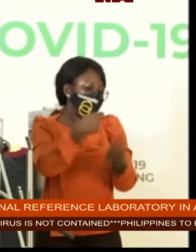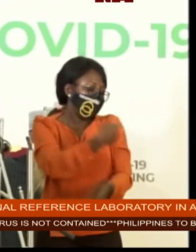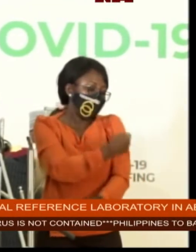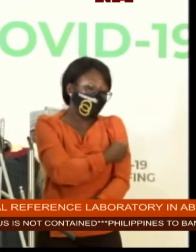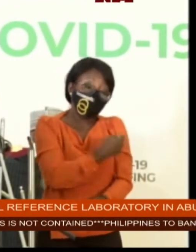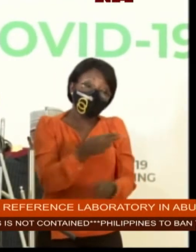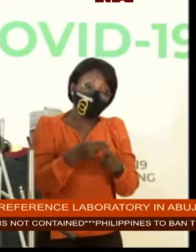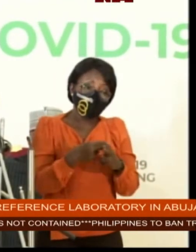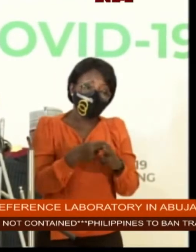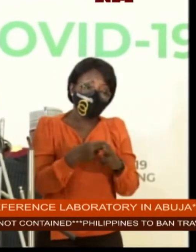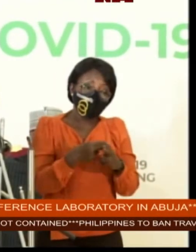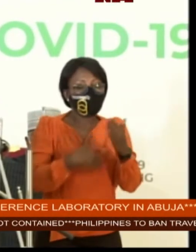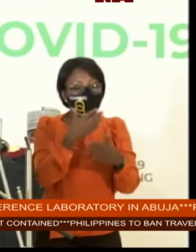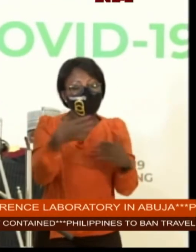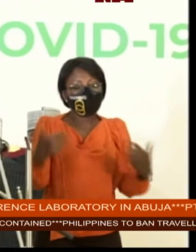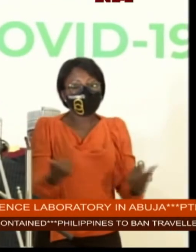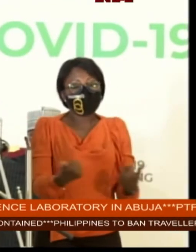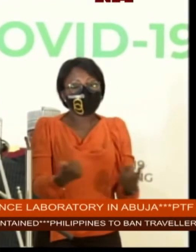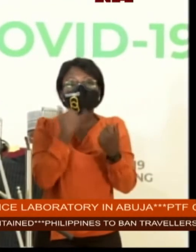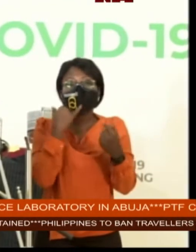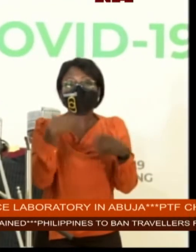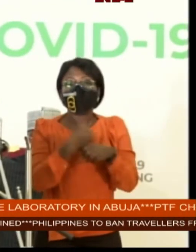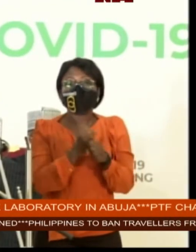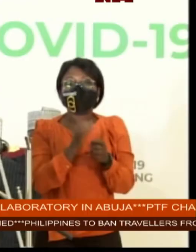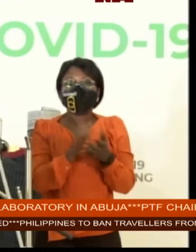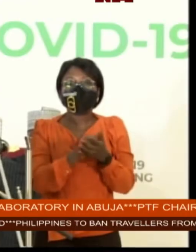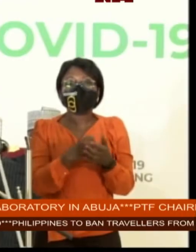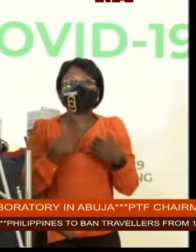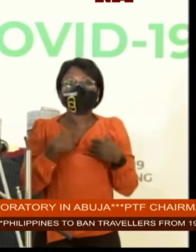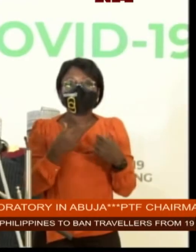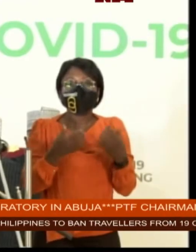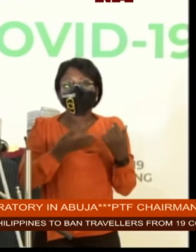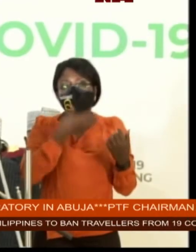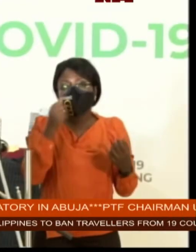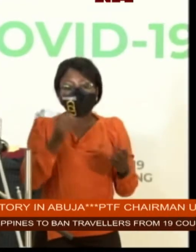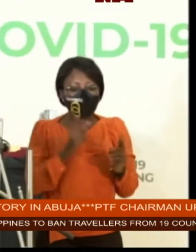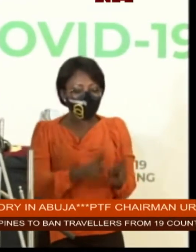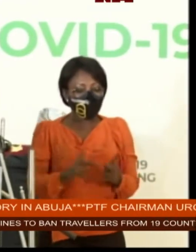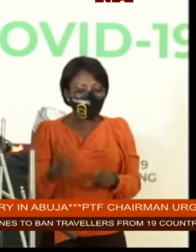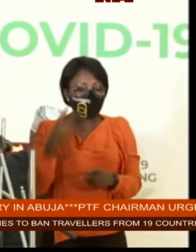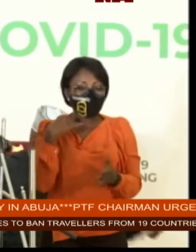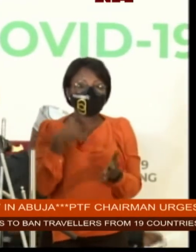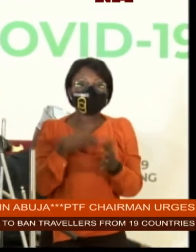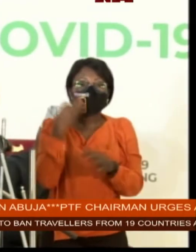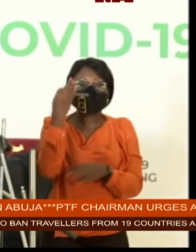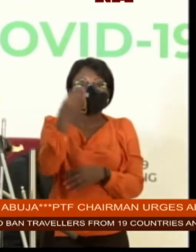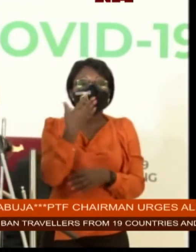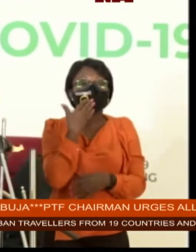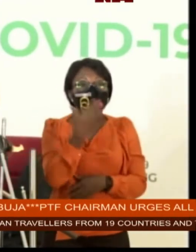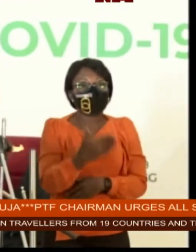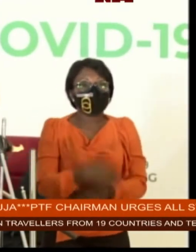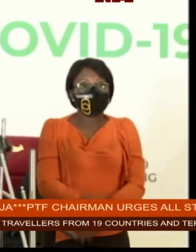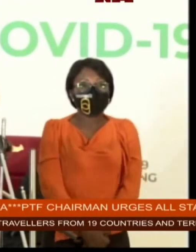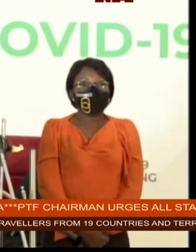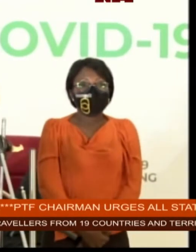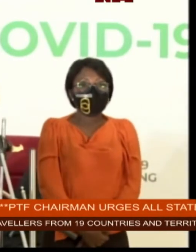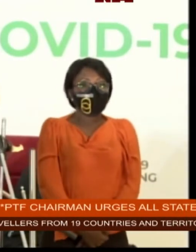soon, the next challenge is to make sure that we're much better prepared for a similar threat in the future. Thank